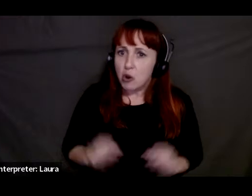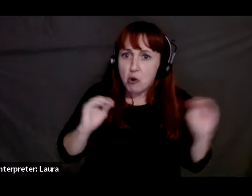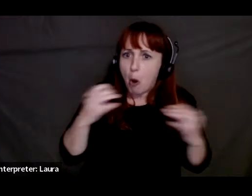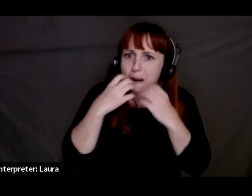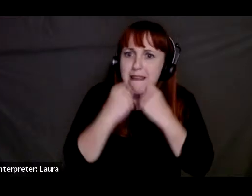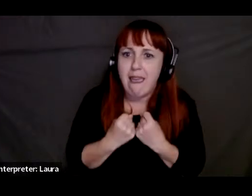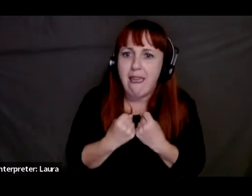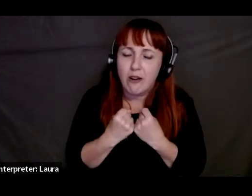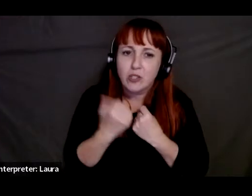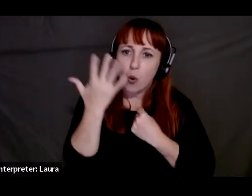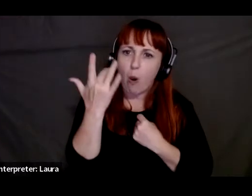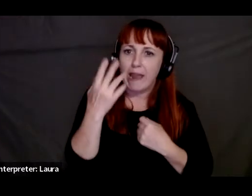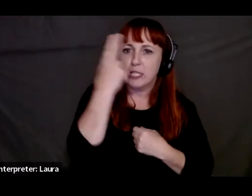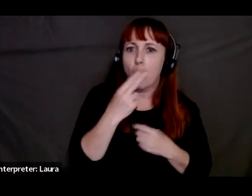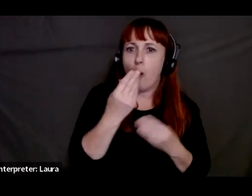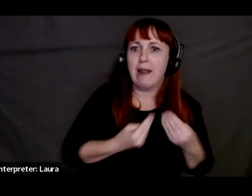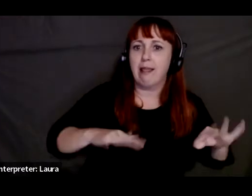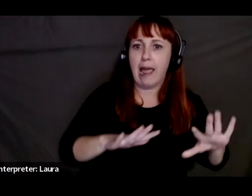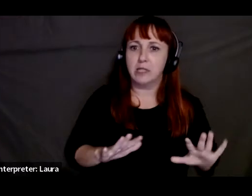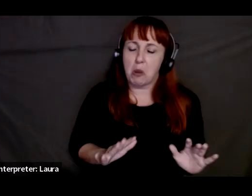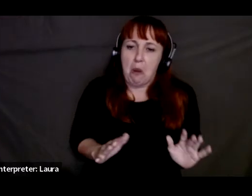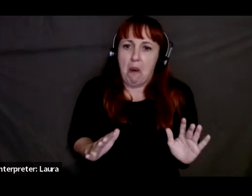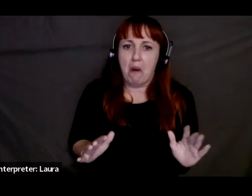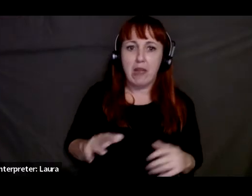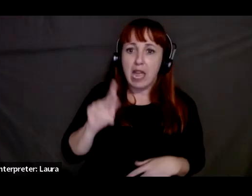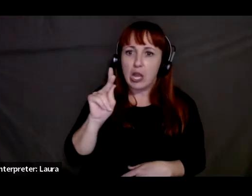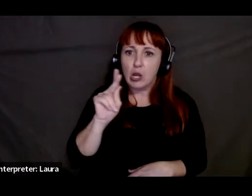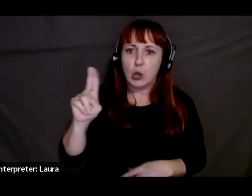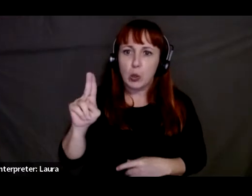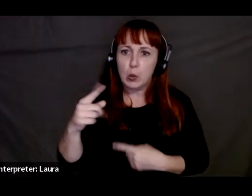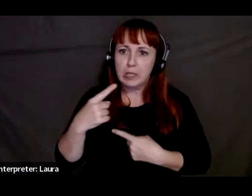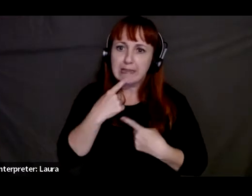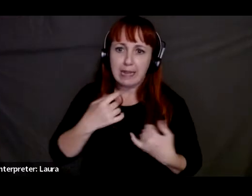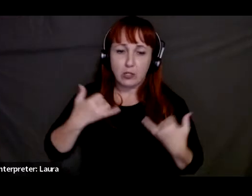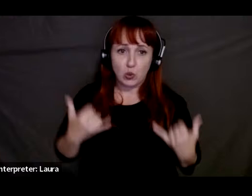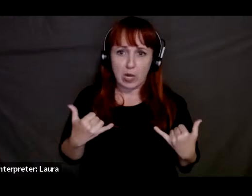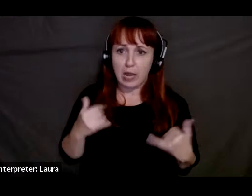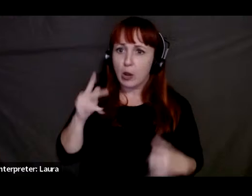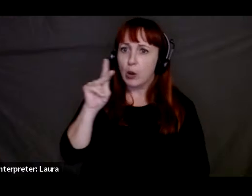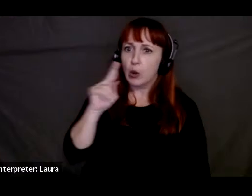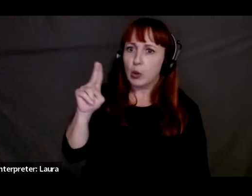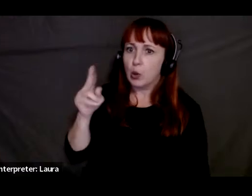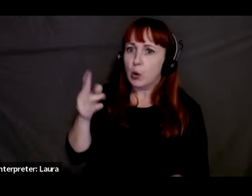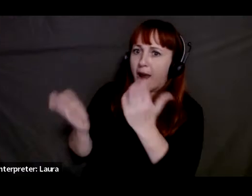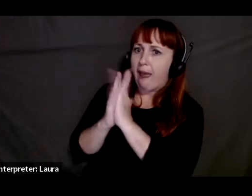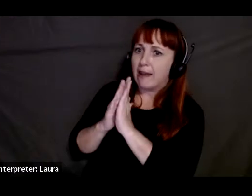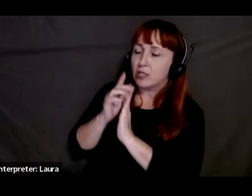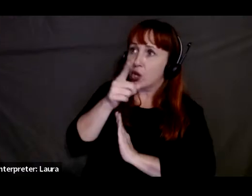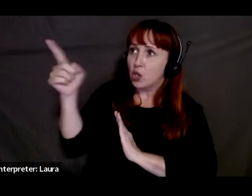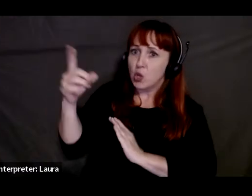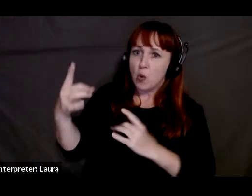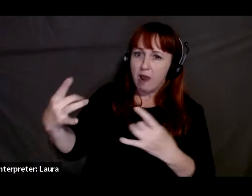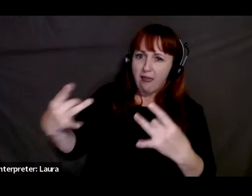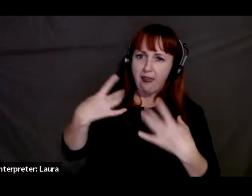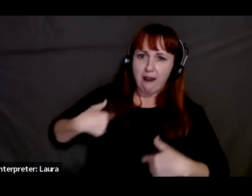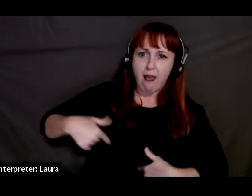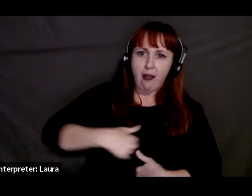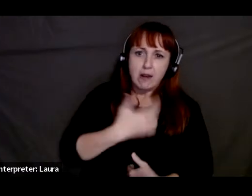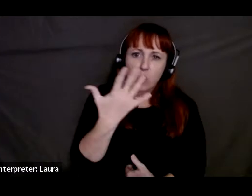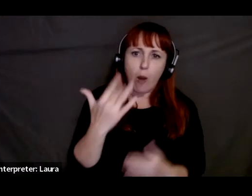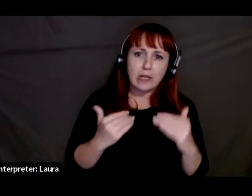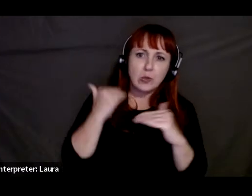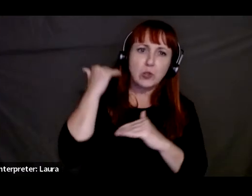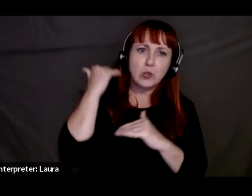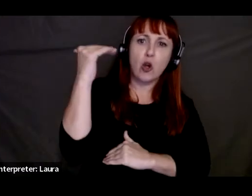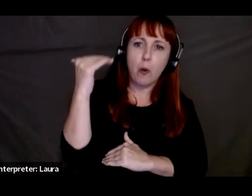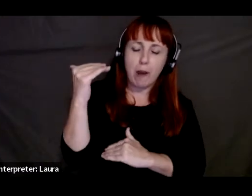Nobody does, because it's Hawaiian land. And Ku said today, I said, Ku, why do you guys hate us so much?